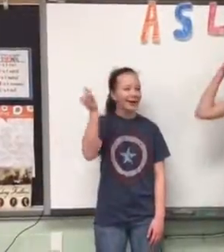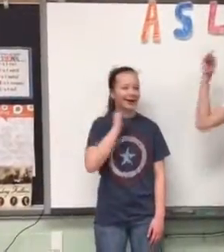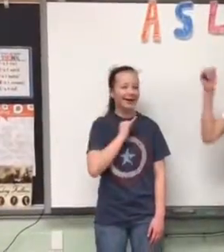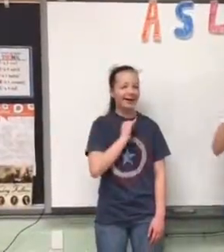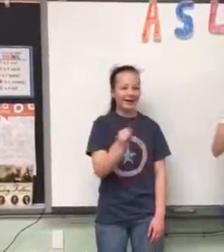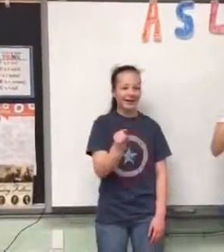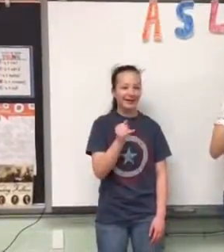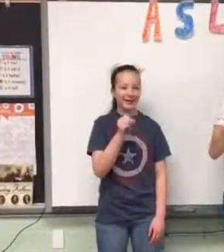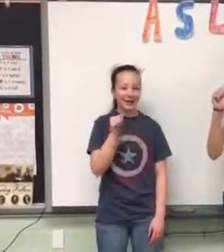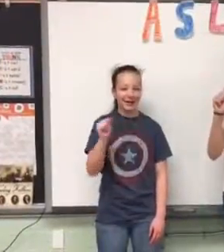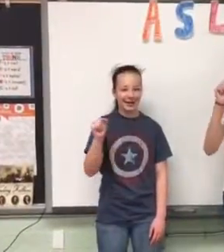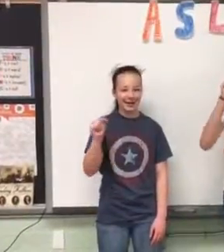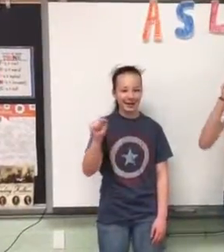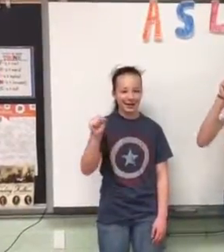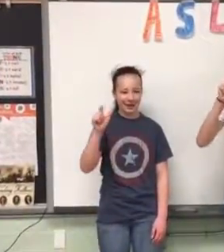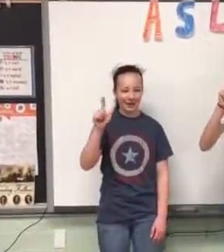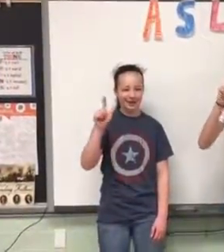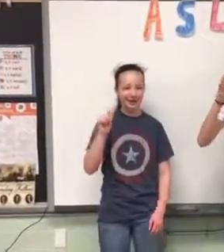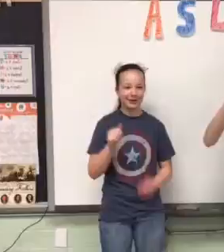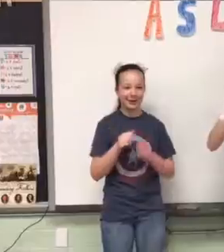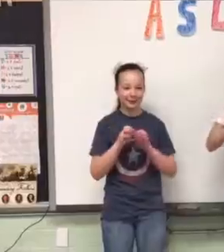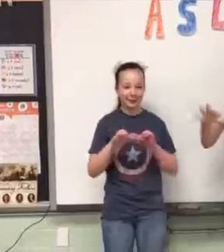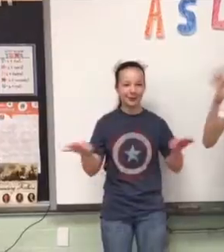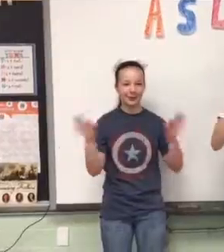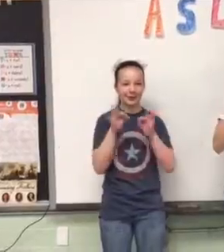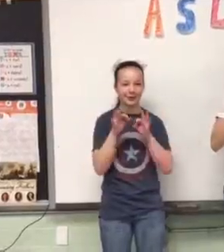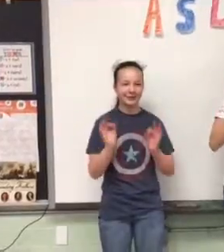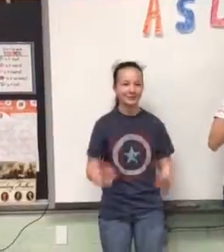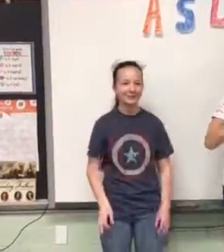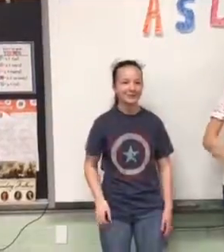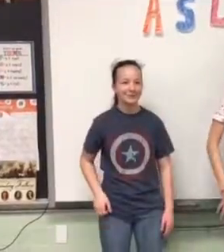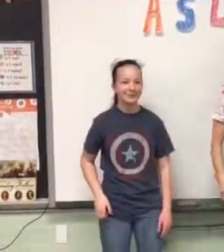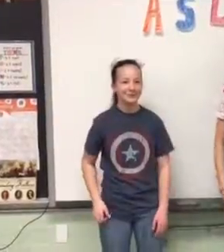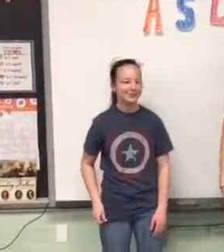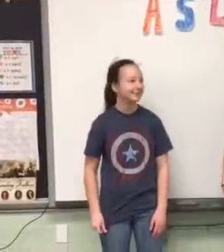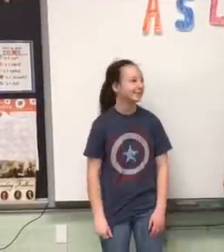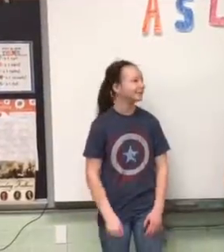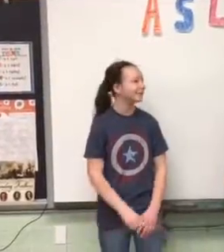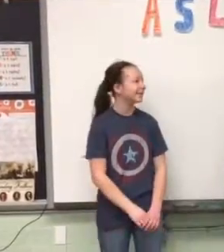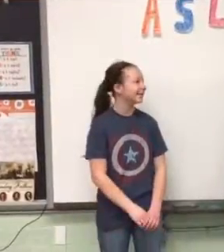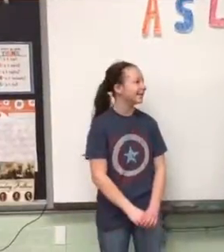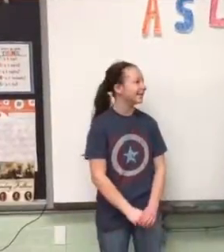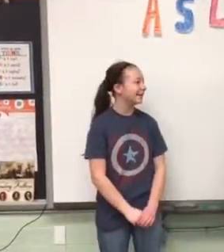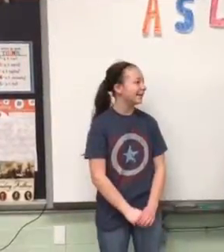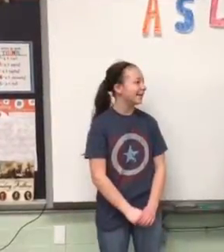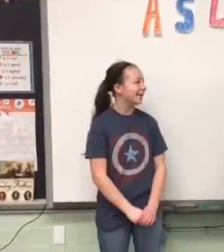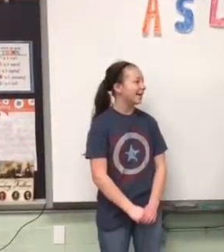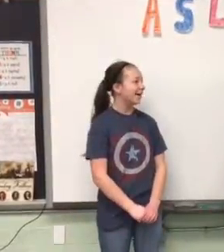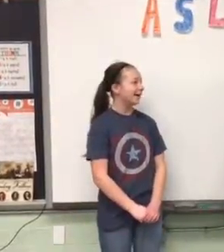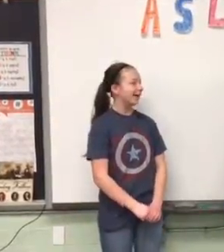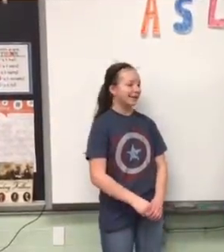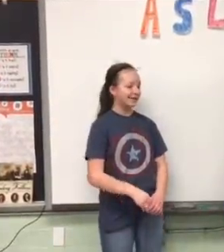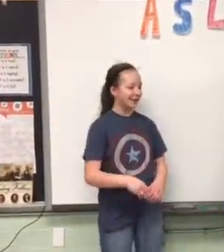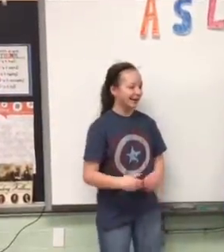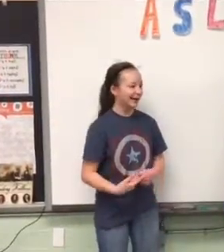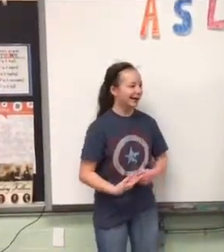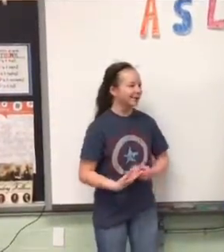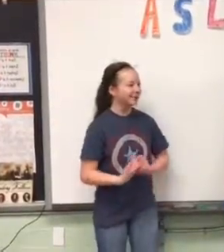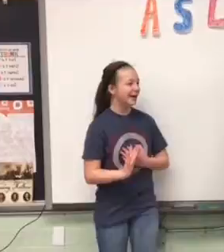Why is ASL important? Good morning, Claire. How are you? Good morning, Anna.